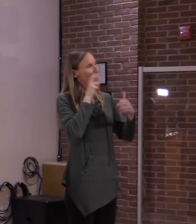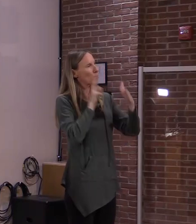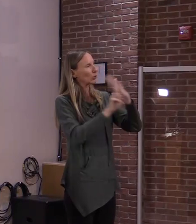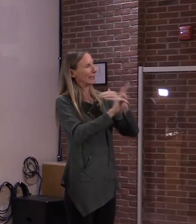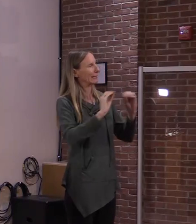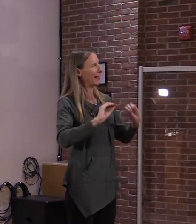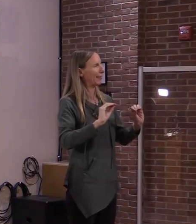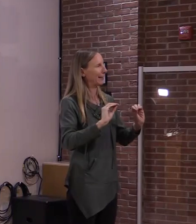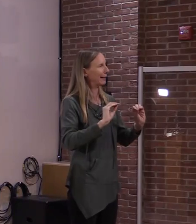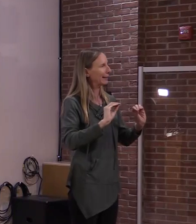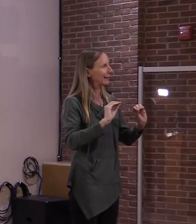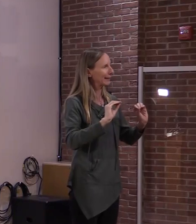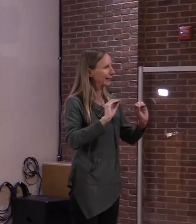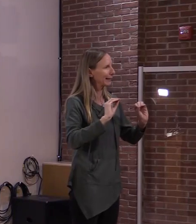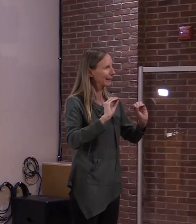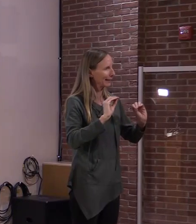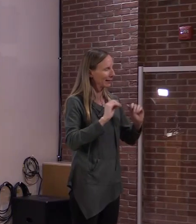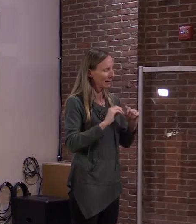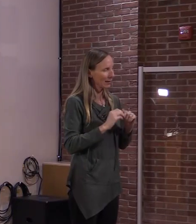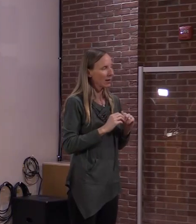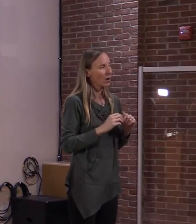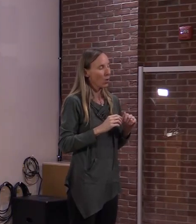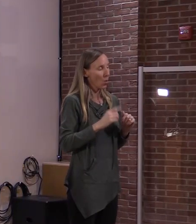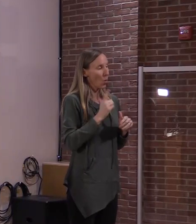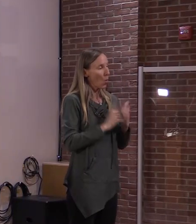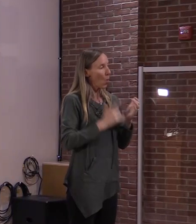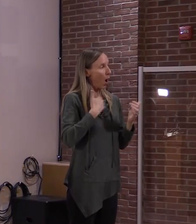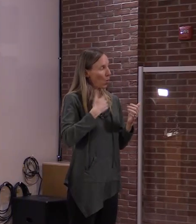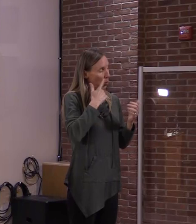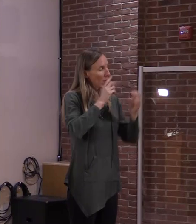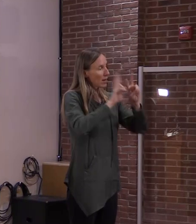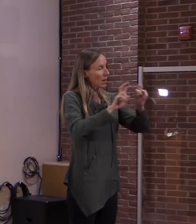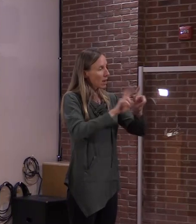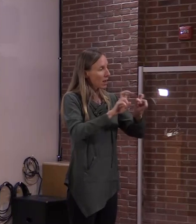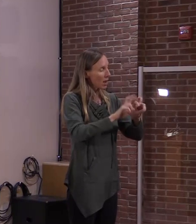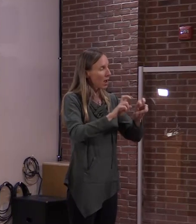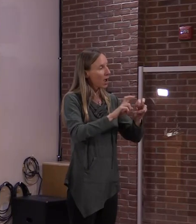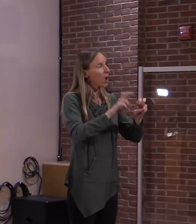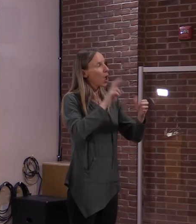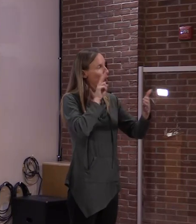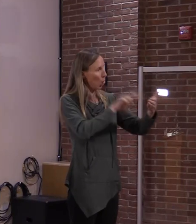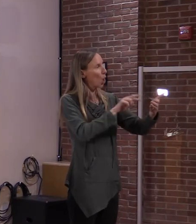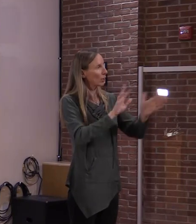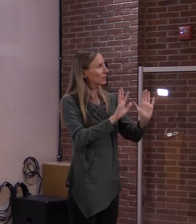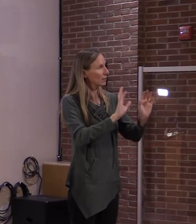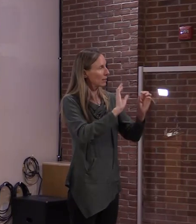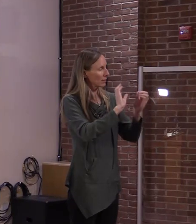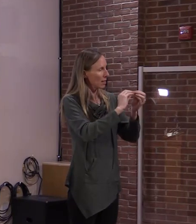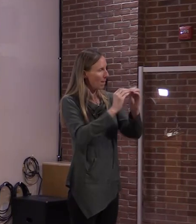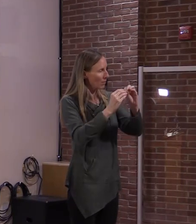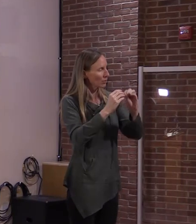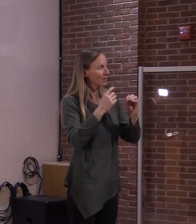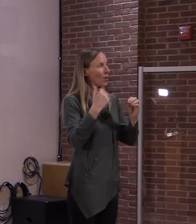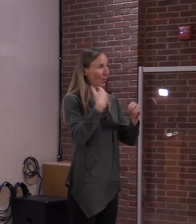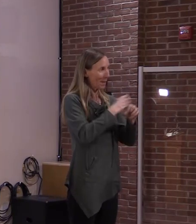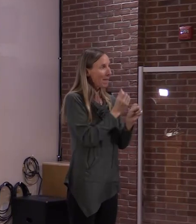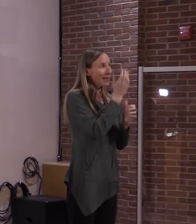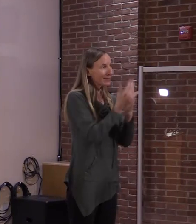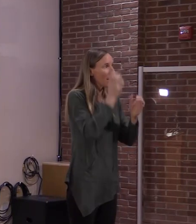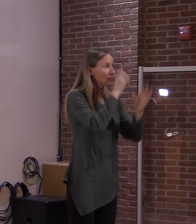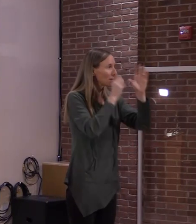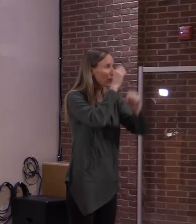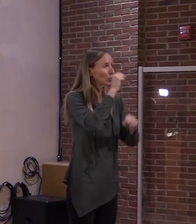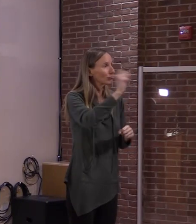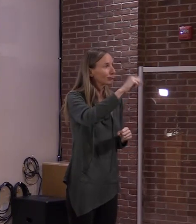that slide. However, what I will say is we have looked at what the projections are and what our assumptions are. And our